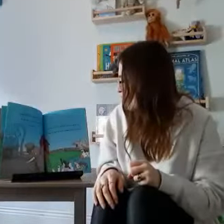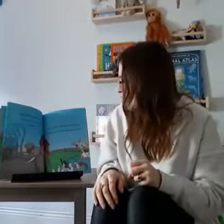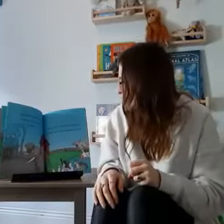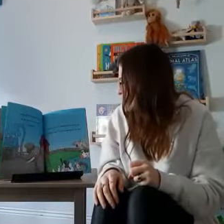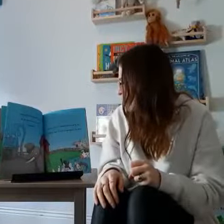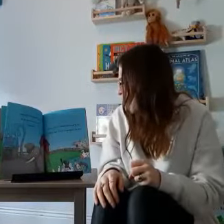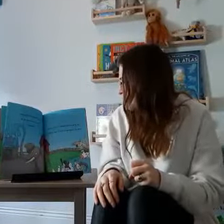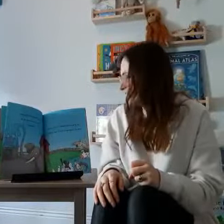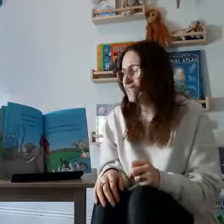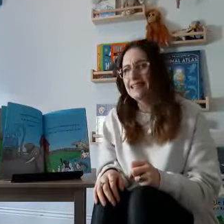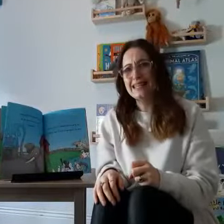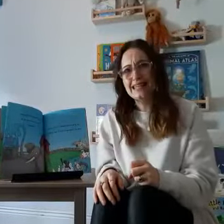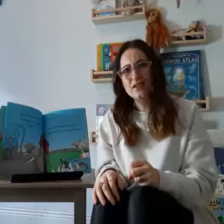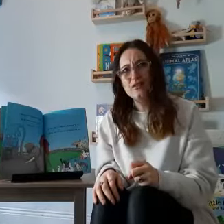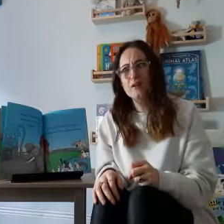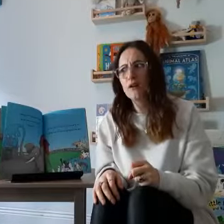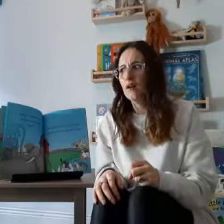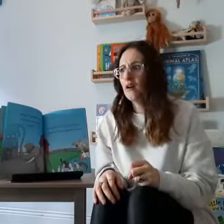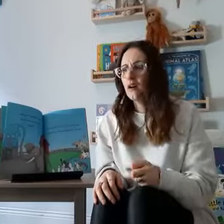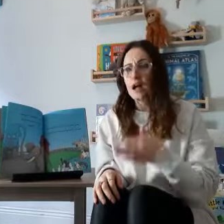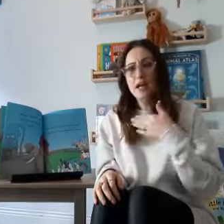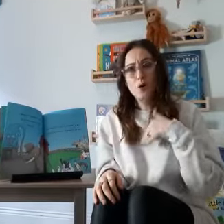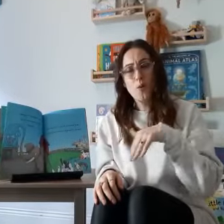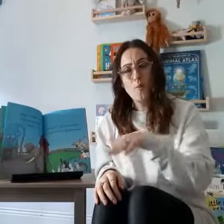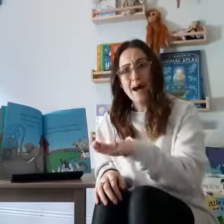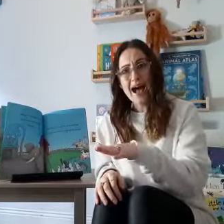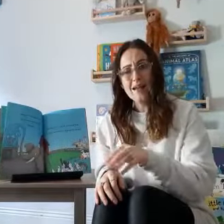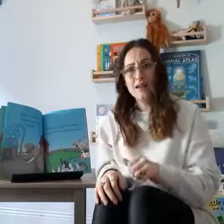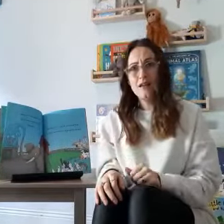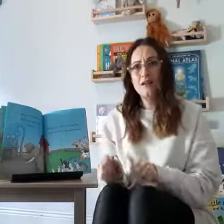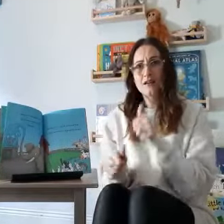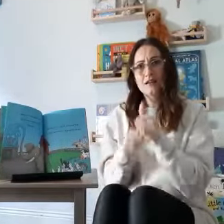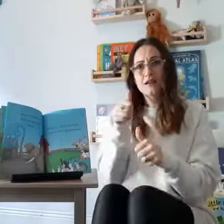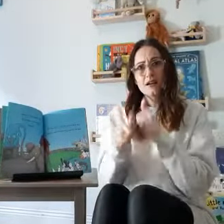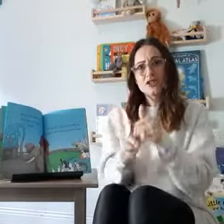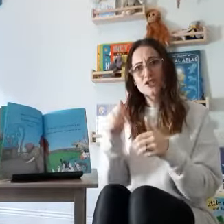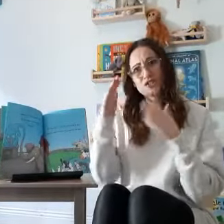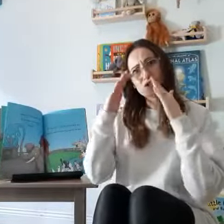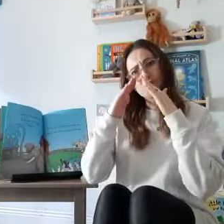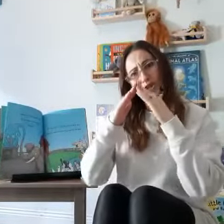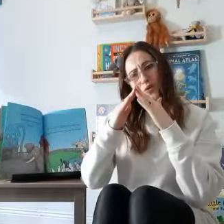Would he have to leave and go back to the zoo?